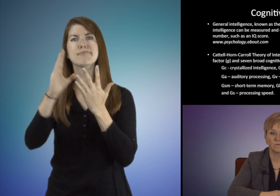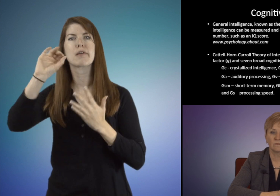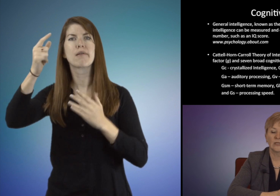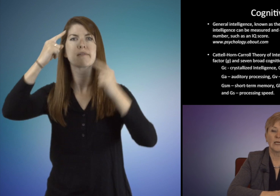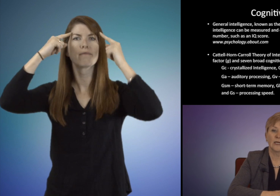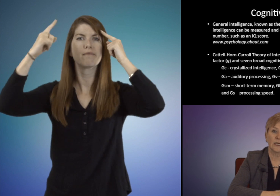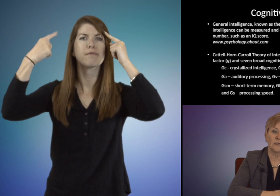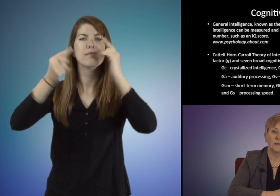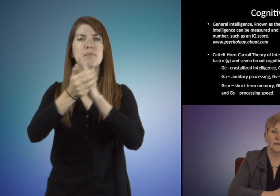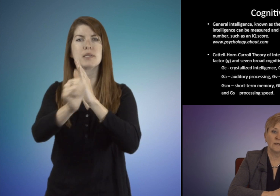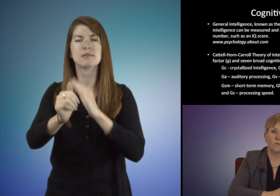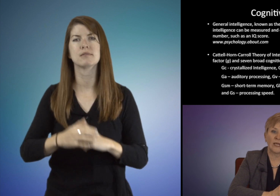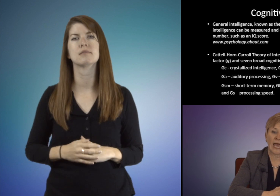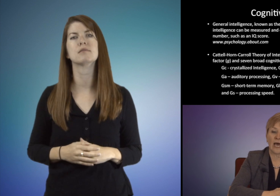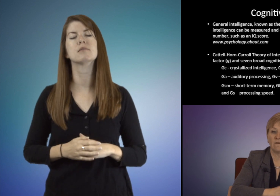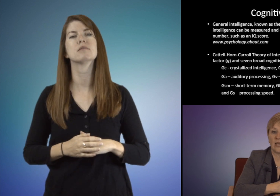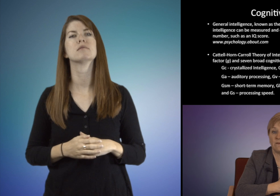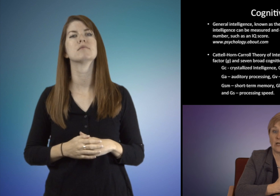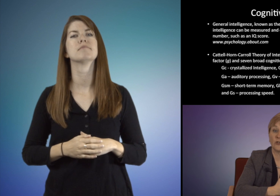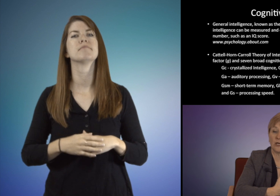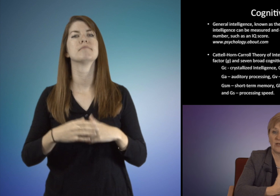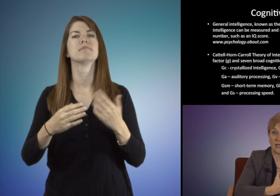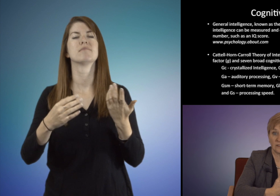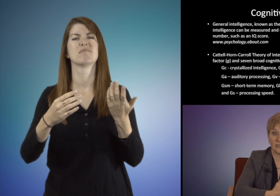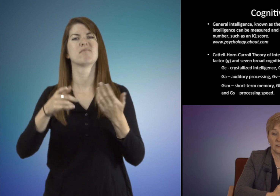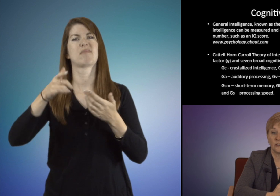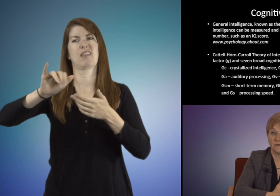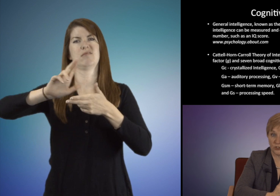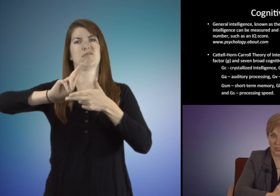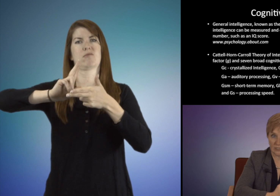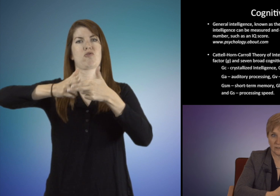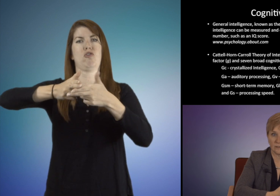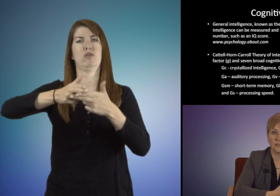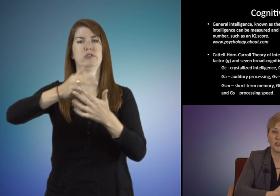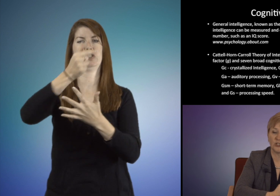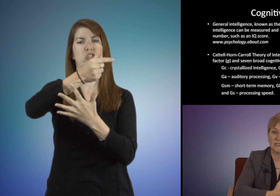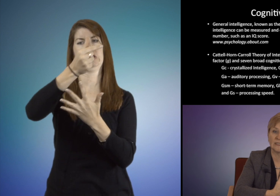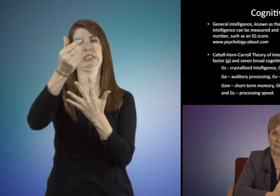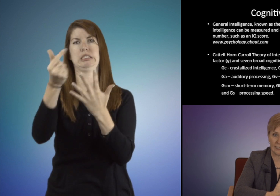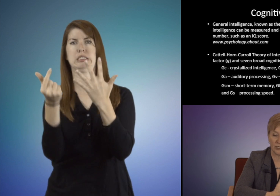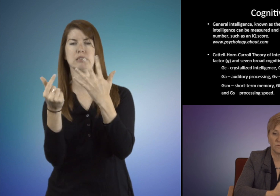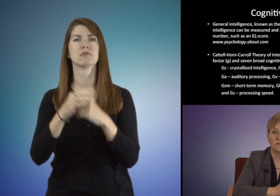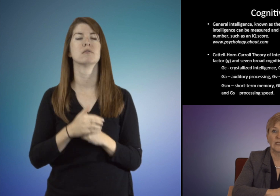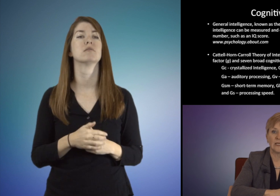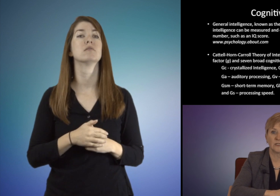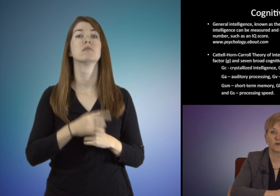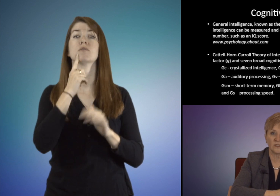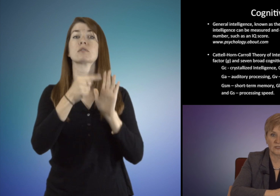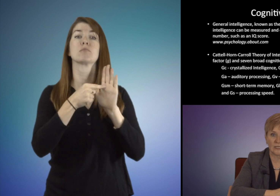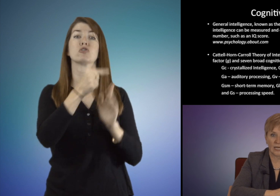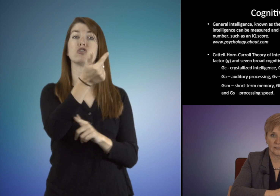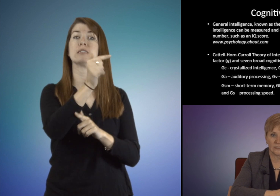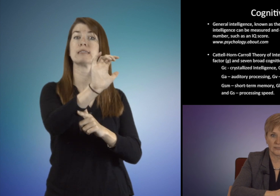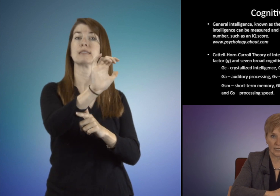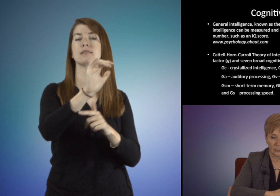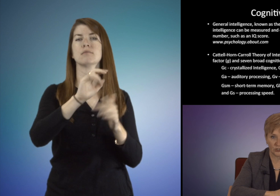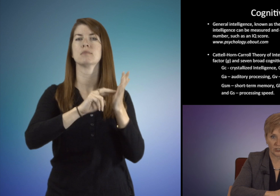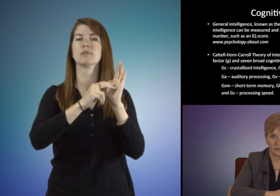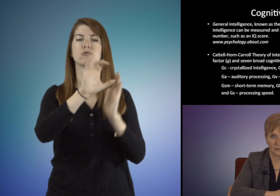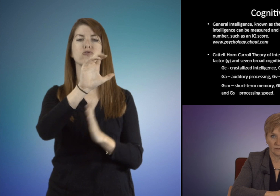abilities. We have, and they are known as the Gs. The GC is